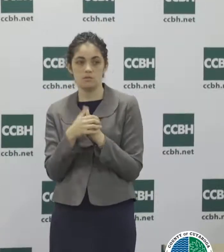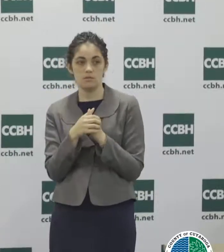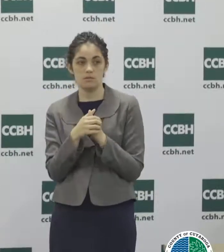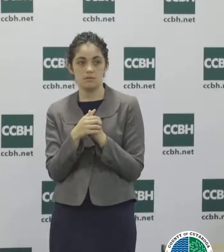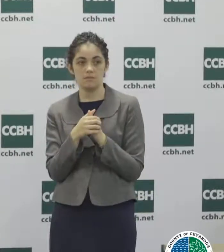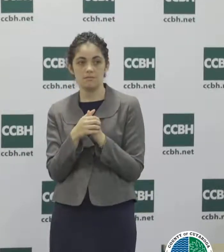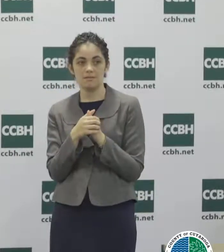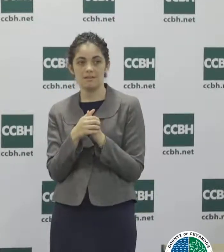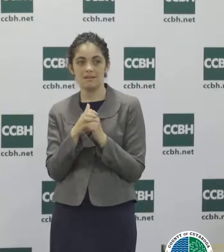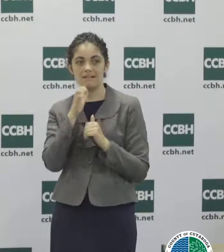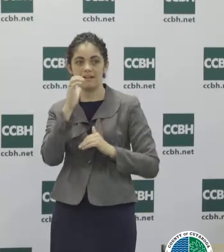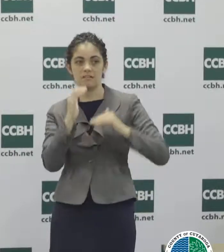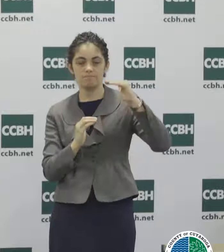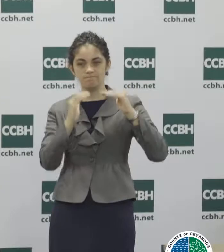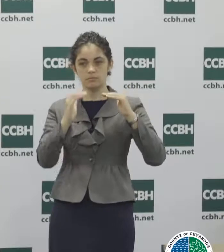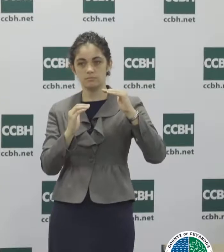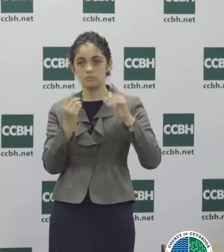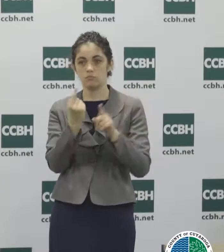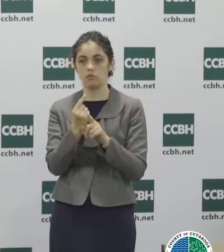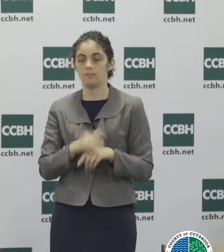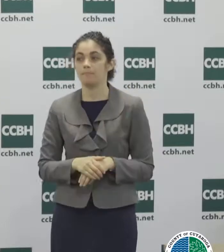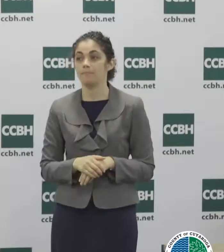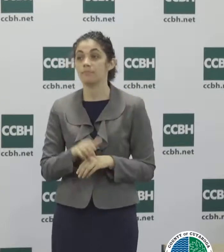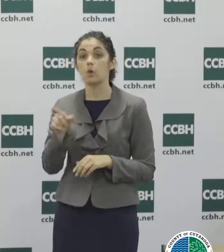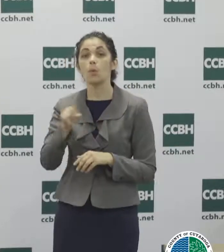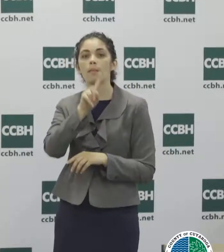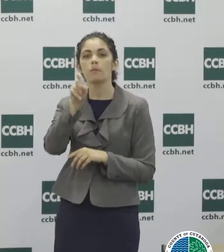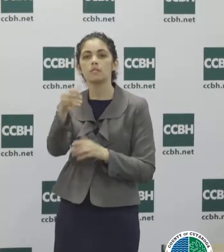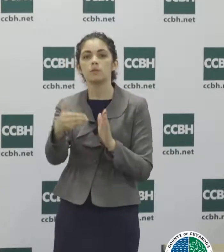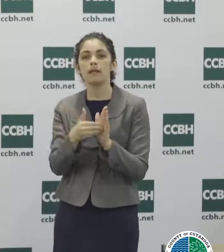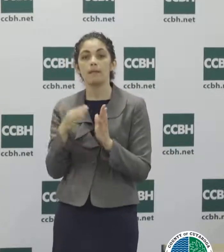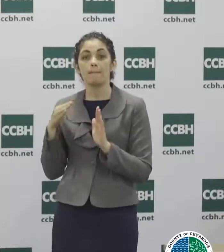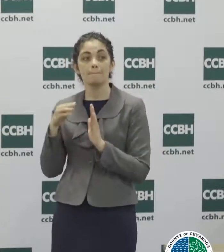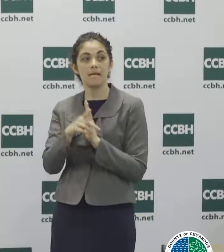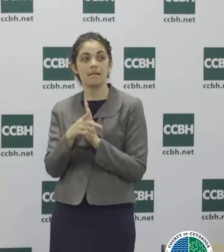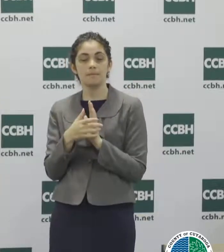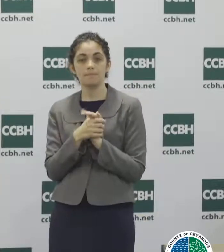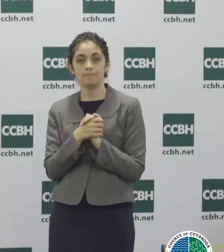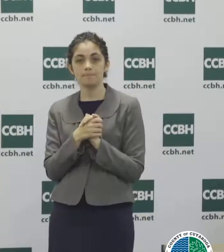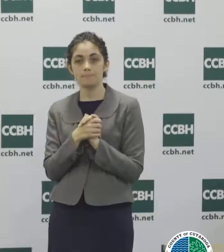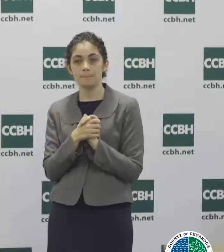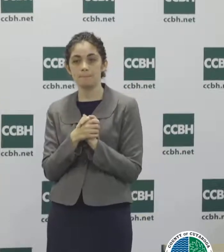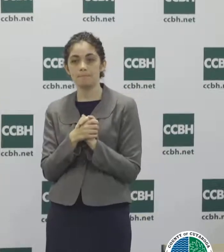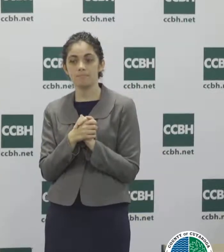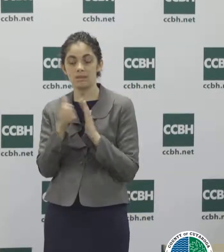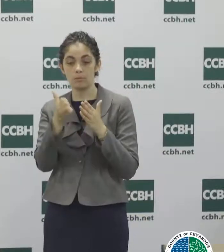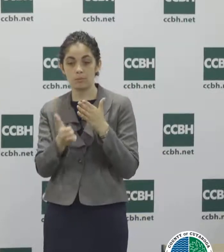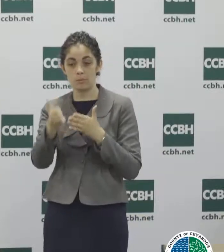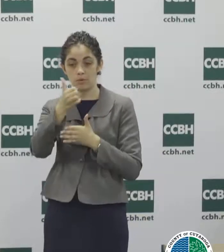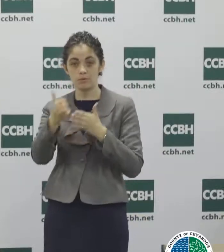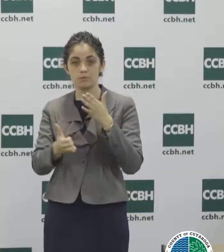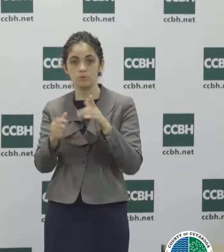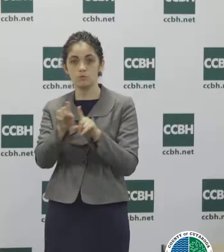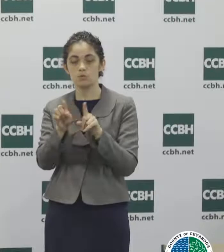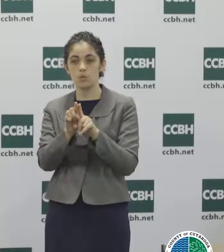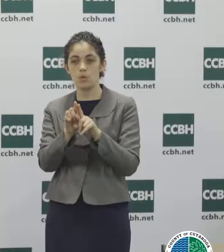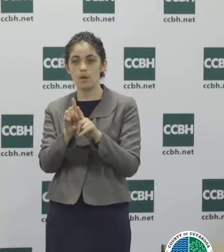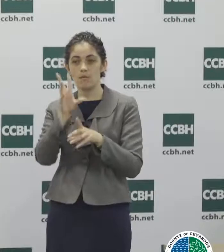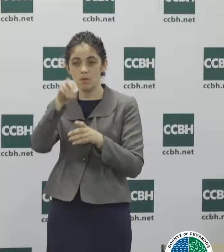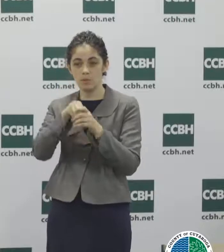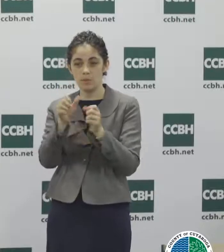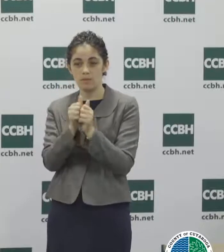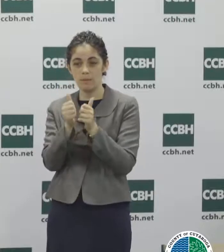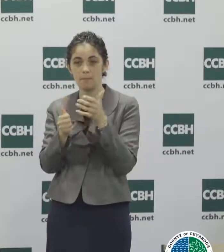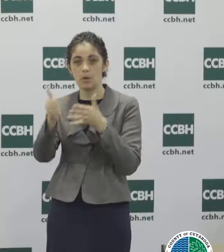they're disproportionately affected? So the question relates back to the priorities, and among the priorities